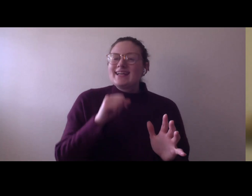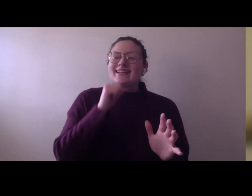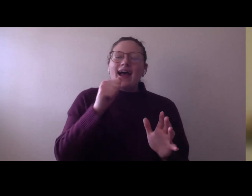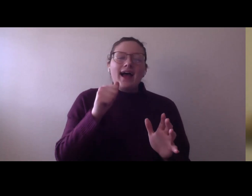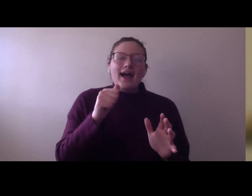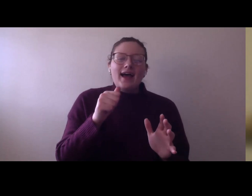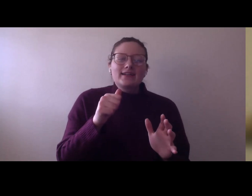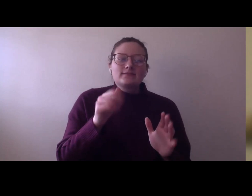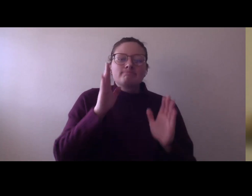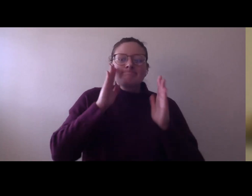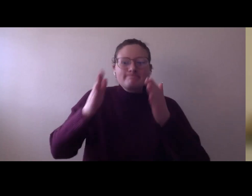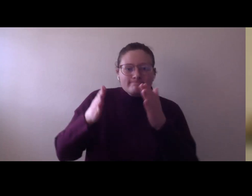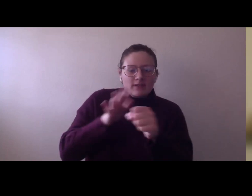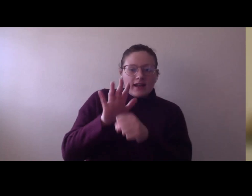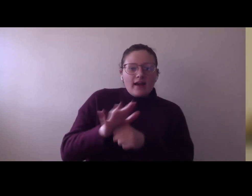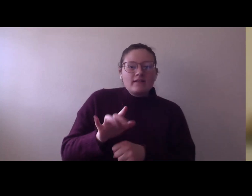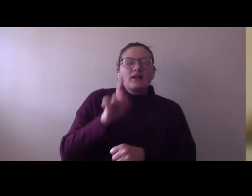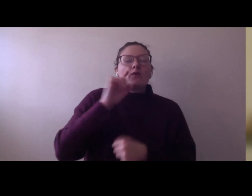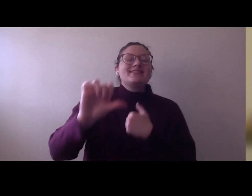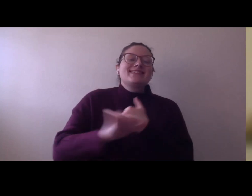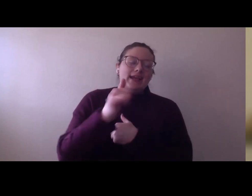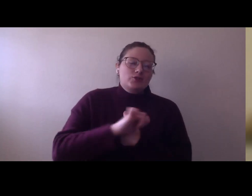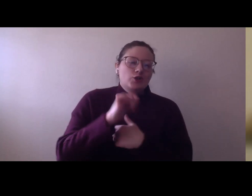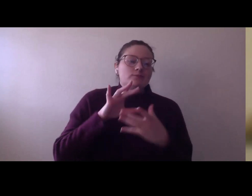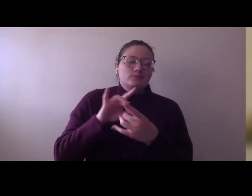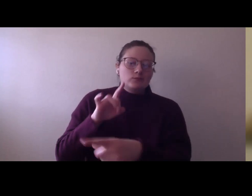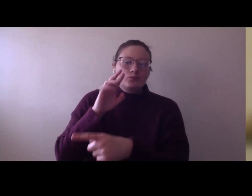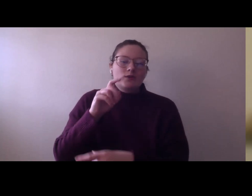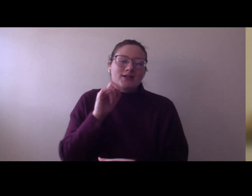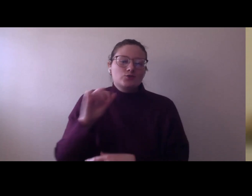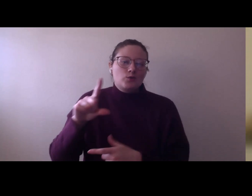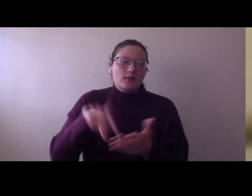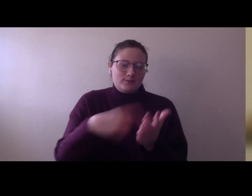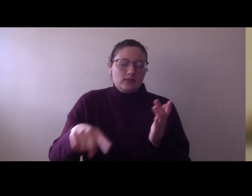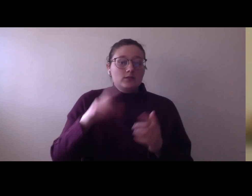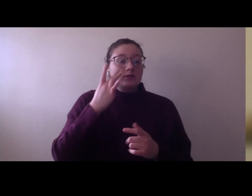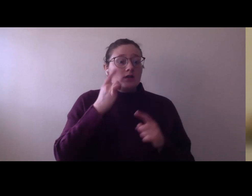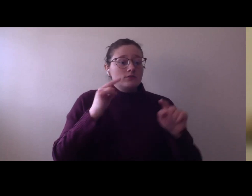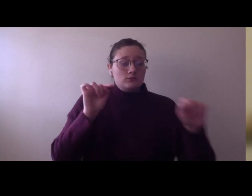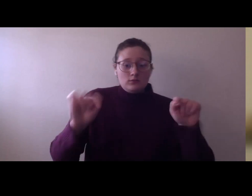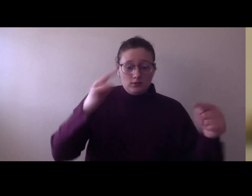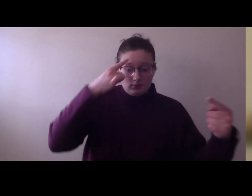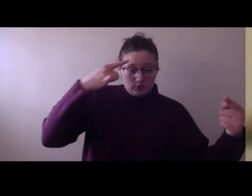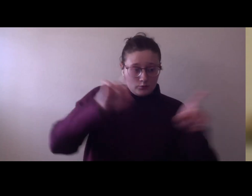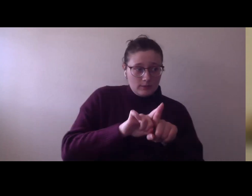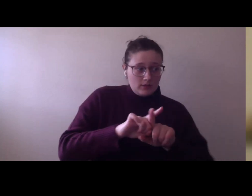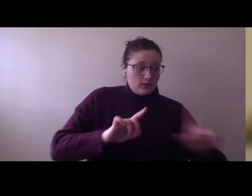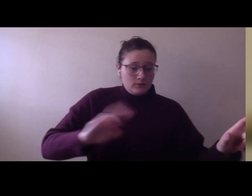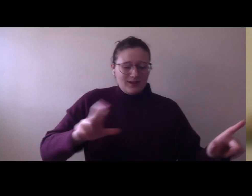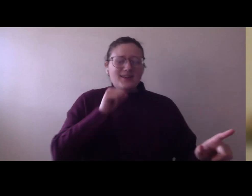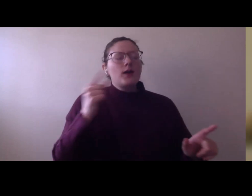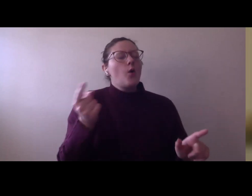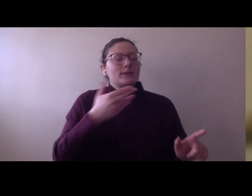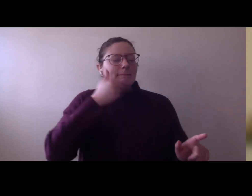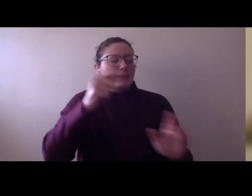to the danger of racial discrimination. Because bipartisan consensus is not always the best policy.